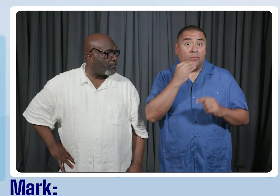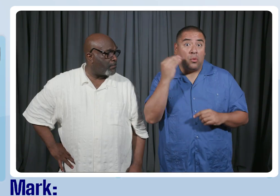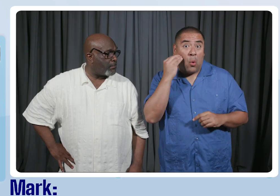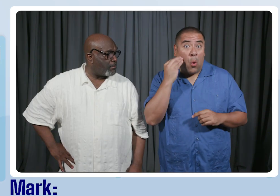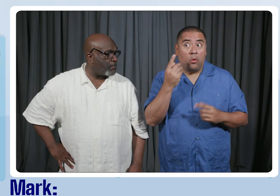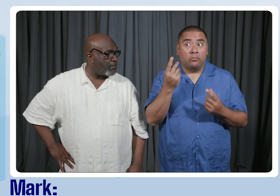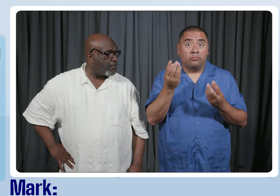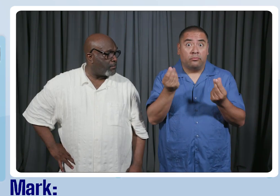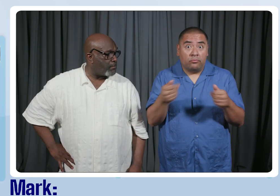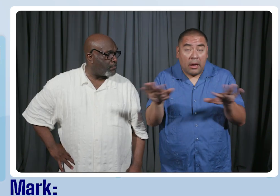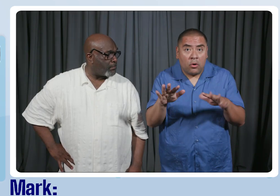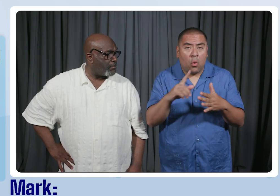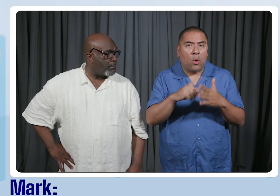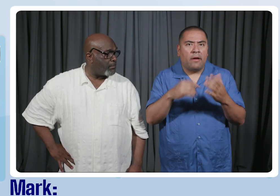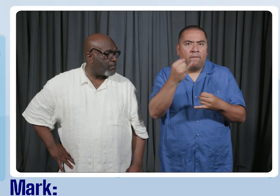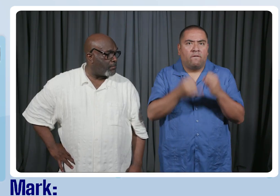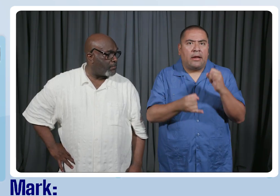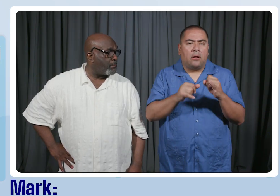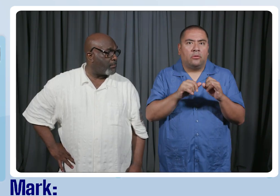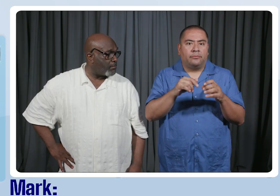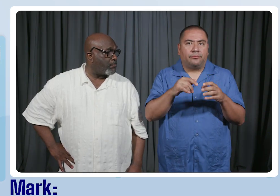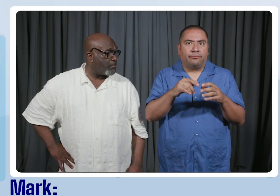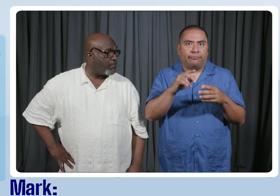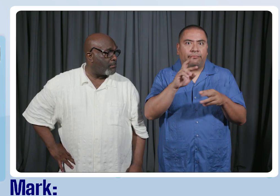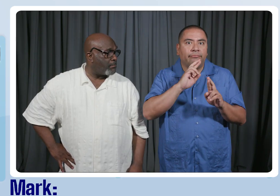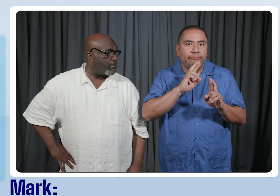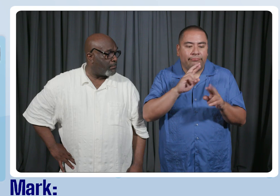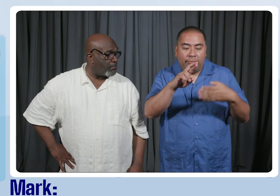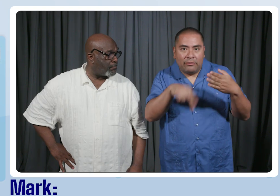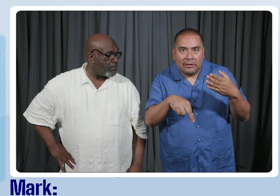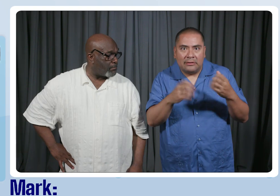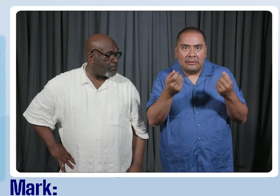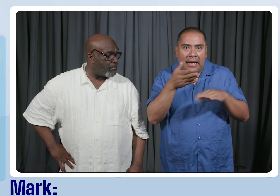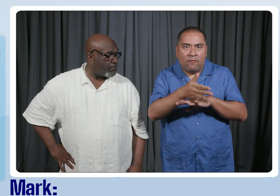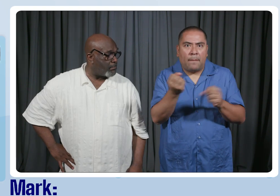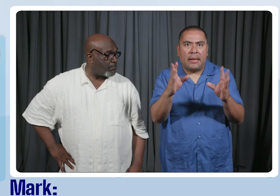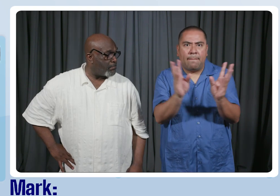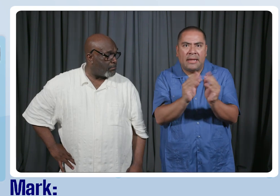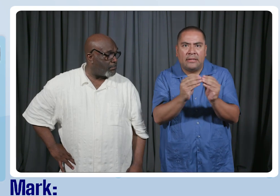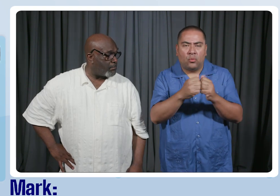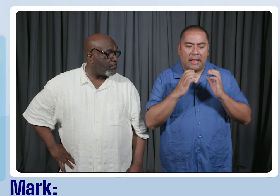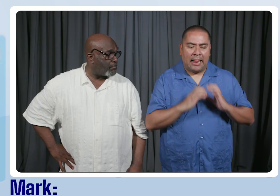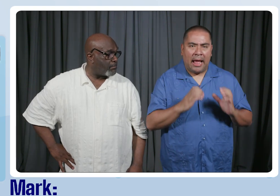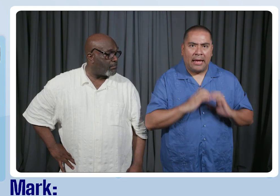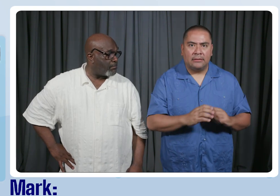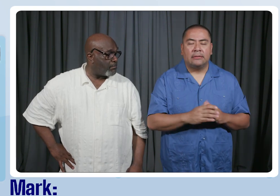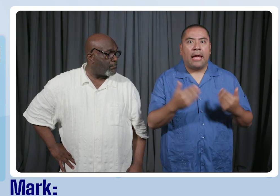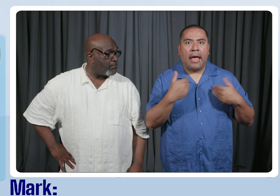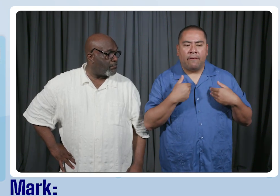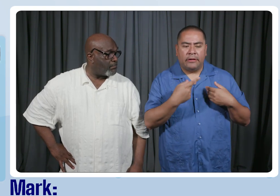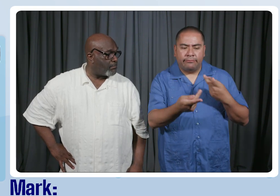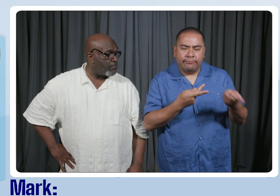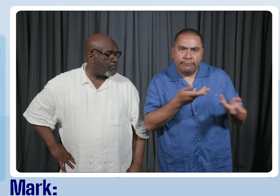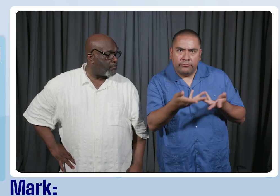home, and what that final result looks like after having those many meetings with the client, having those discussions